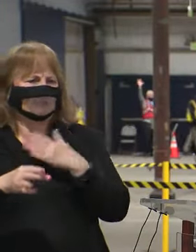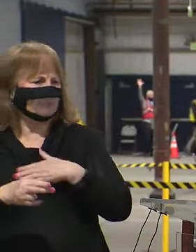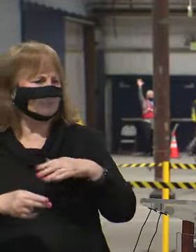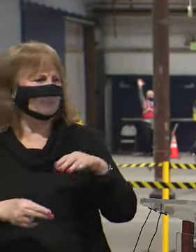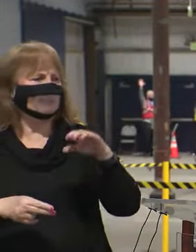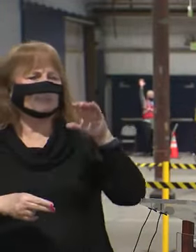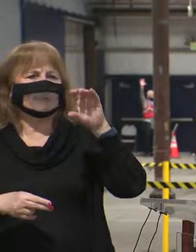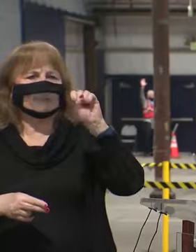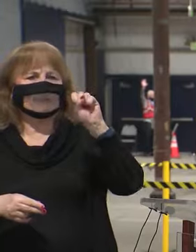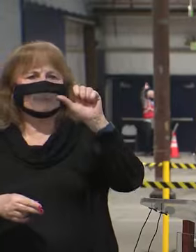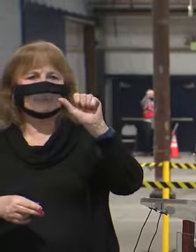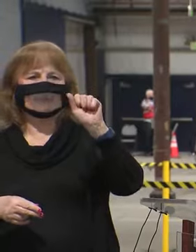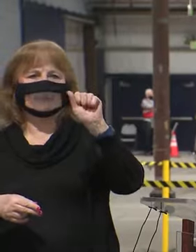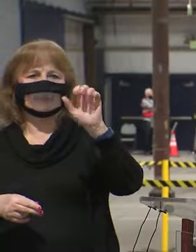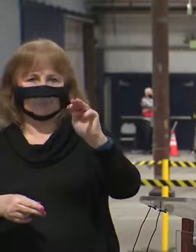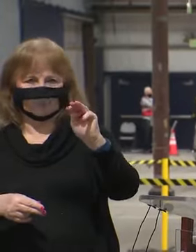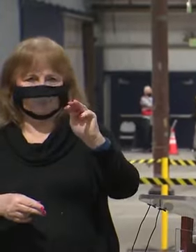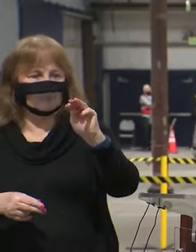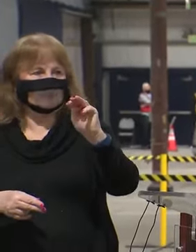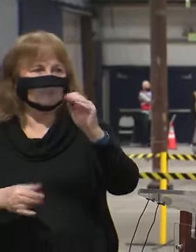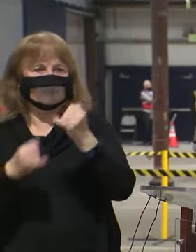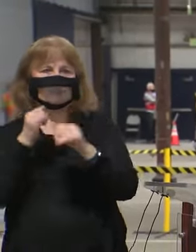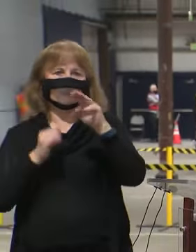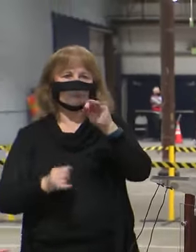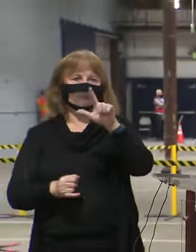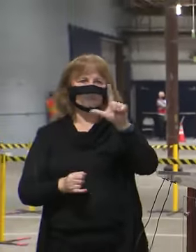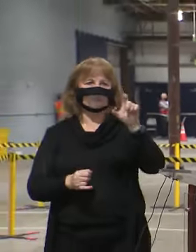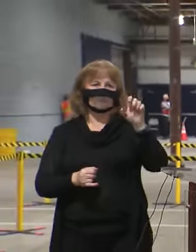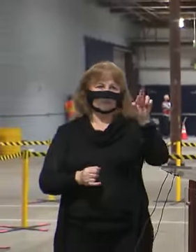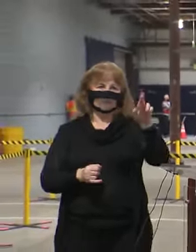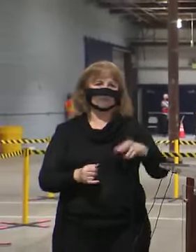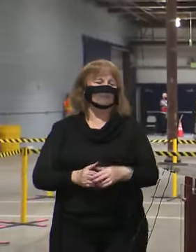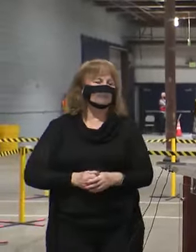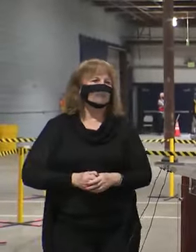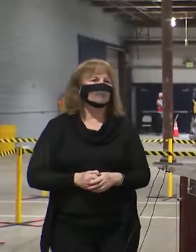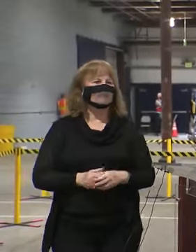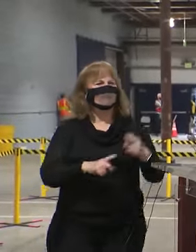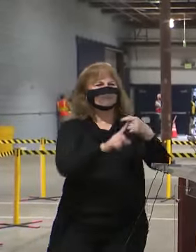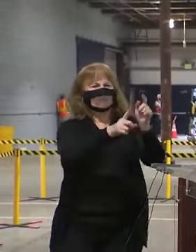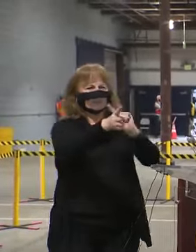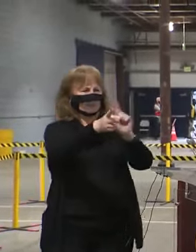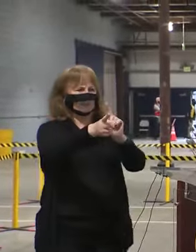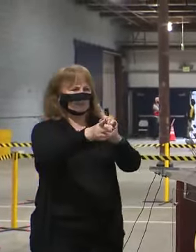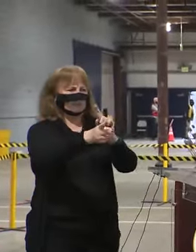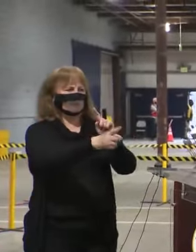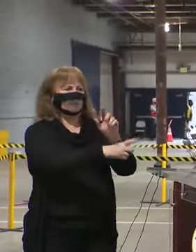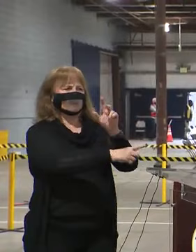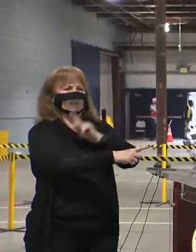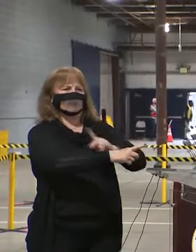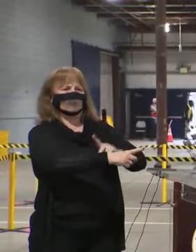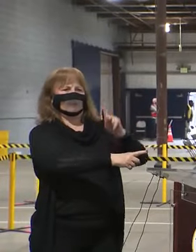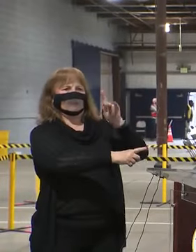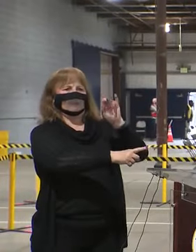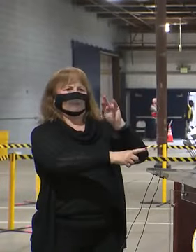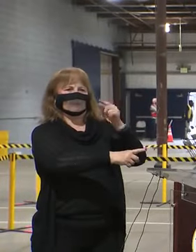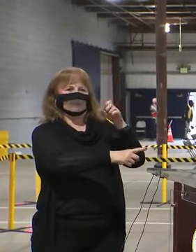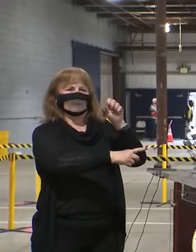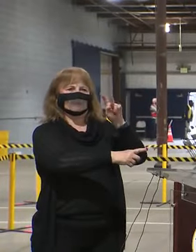Could you say and spell your first and last name for us? Sure, it's Sam, S-A-S-A-M Miller. And where are you from? Kingsville,